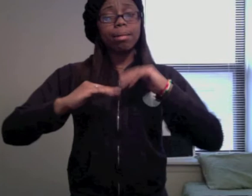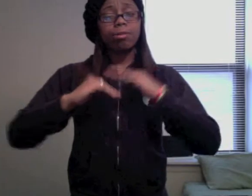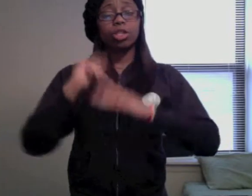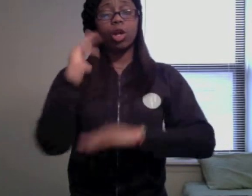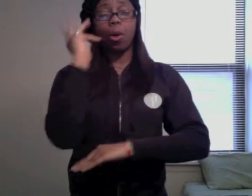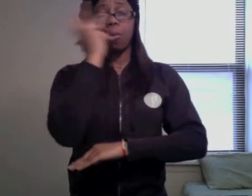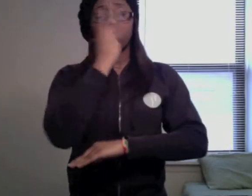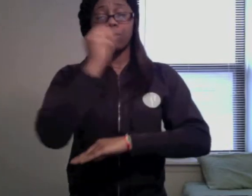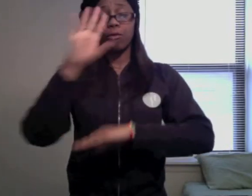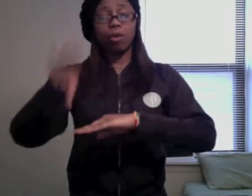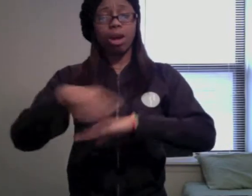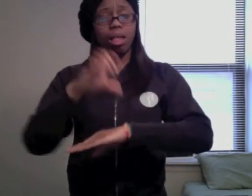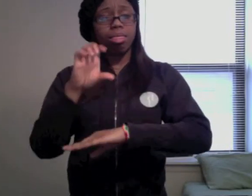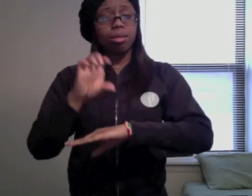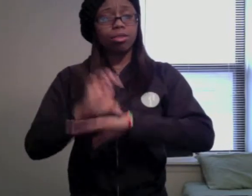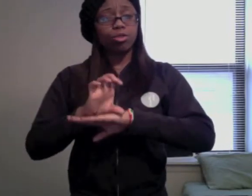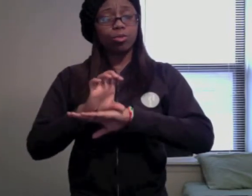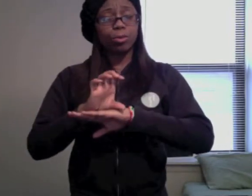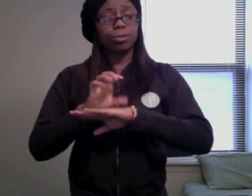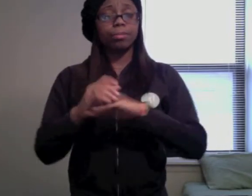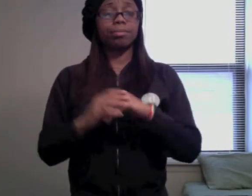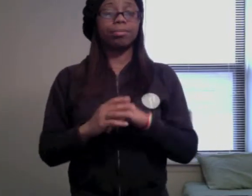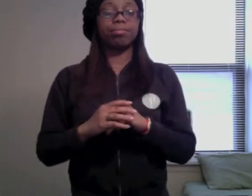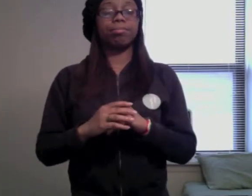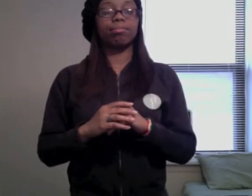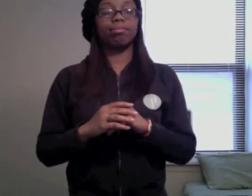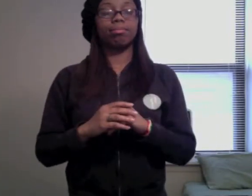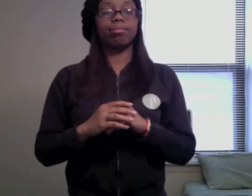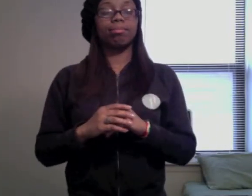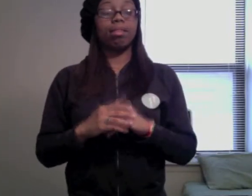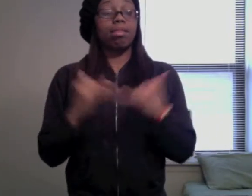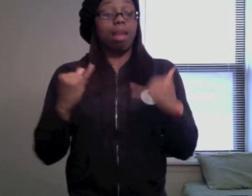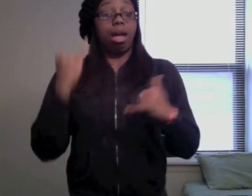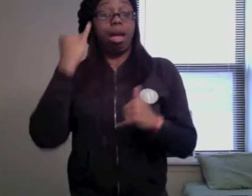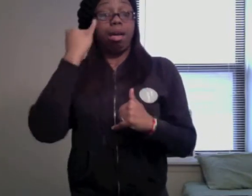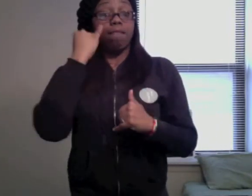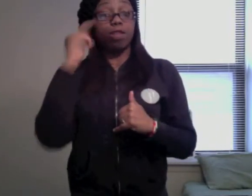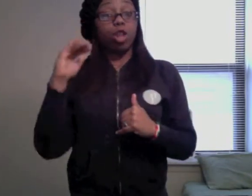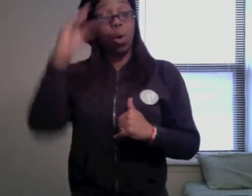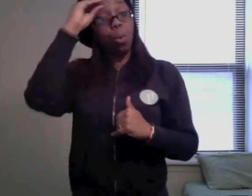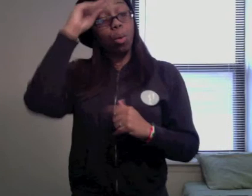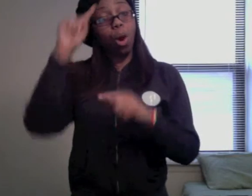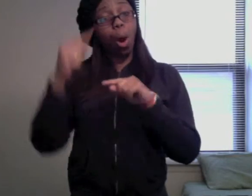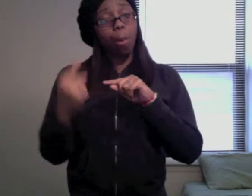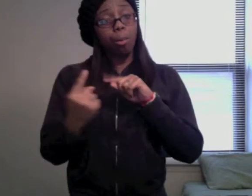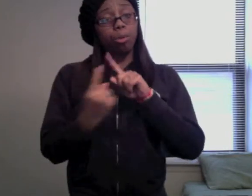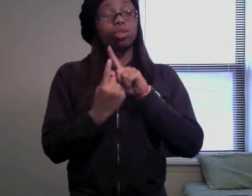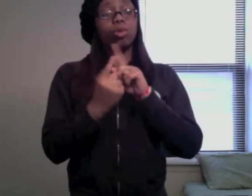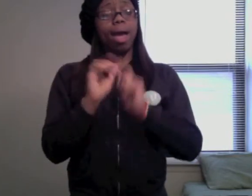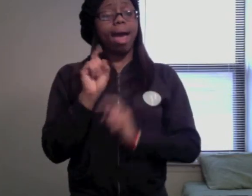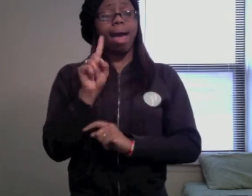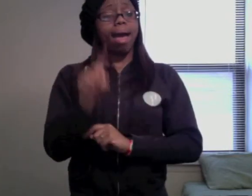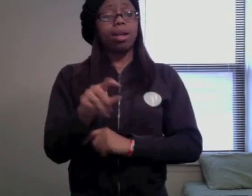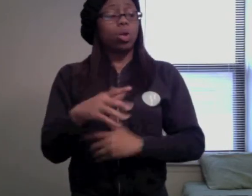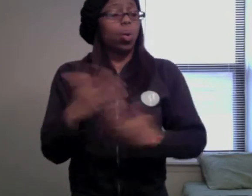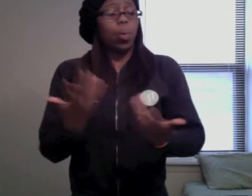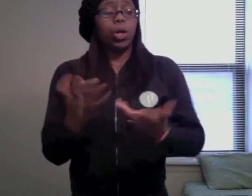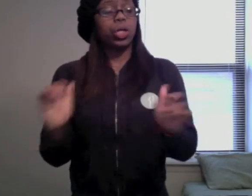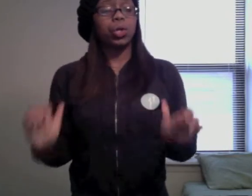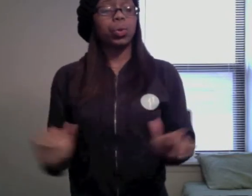cathedral." Now, if this little boy approached you and asked you, "What are you doing?" how would